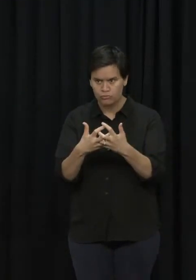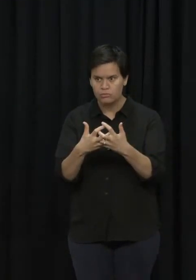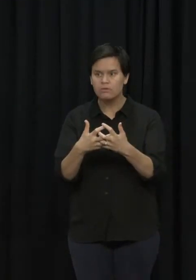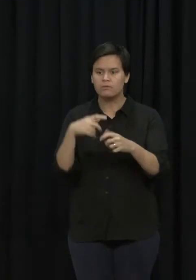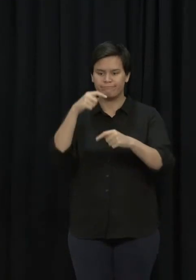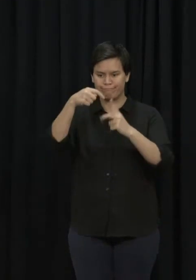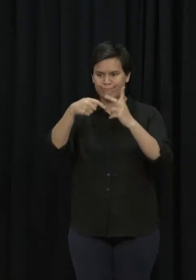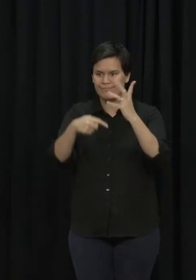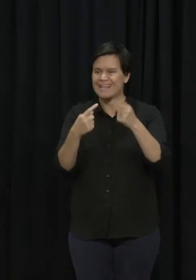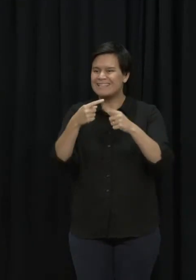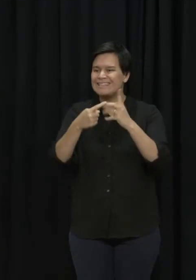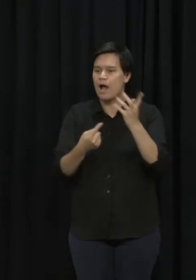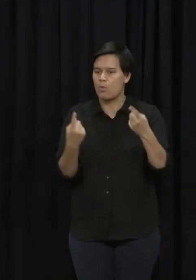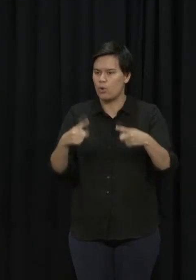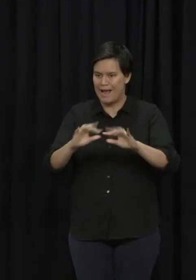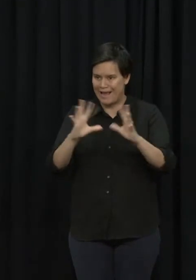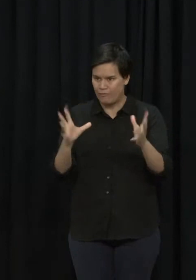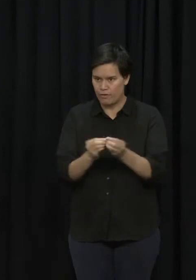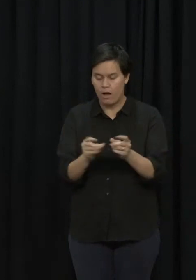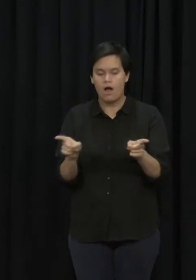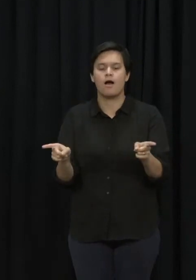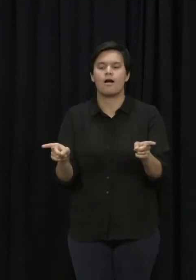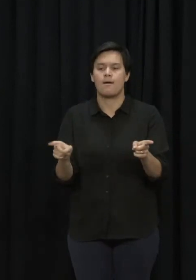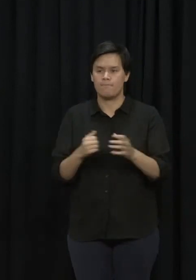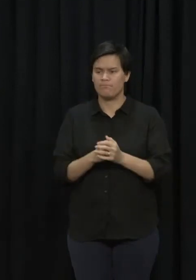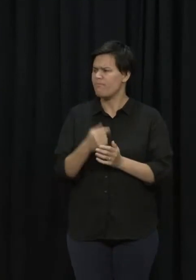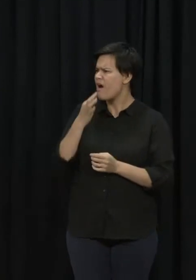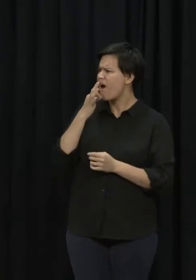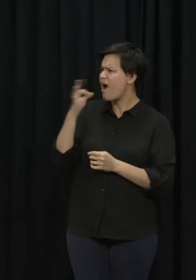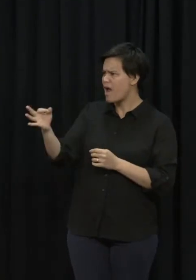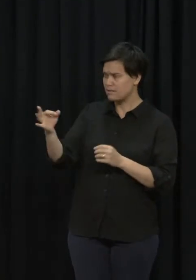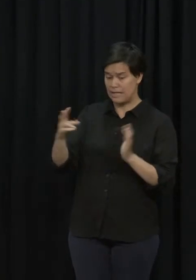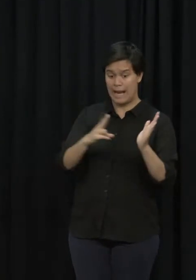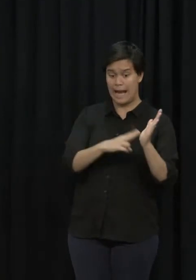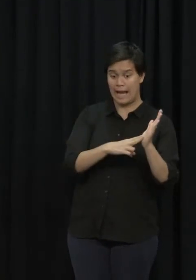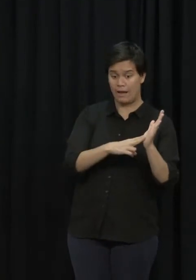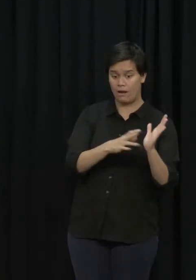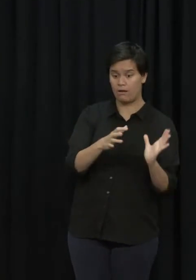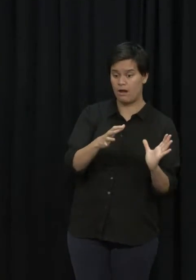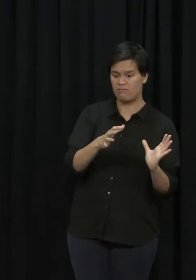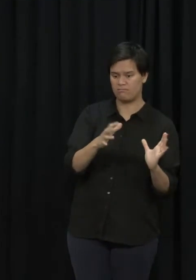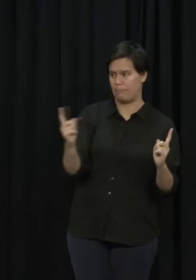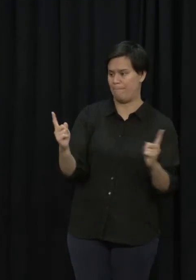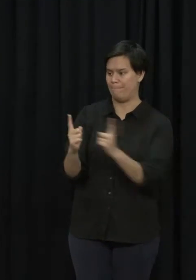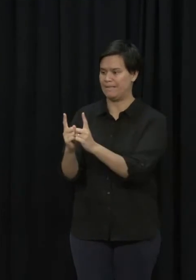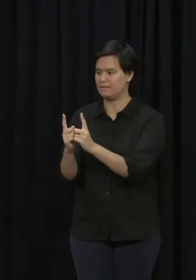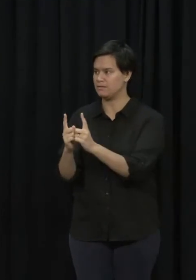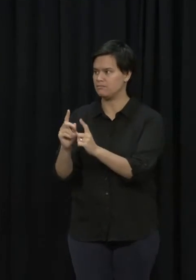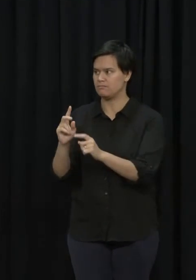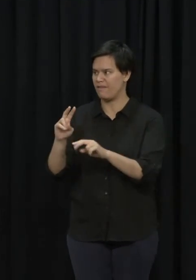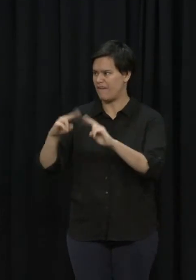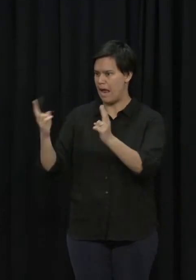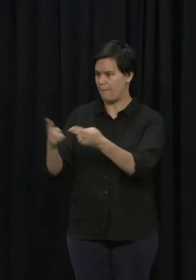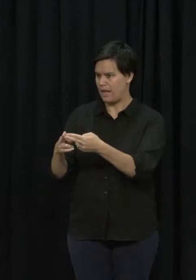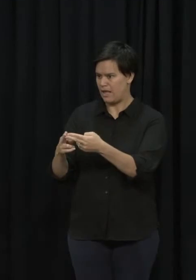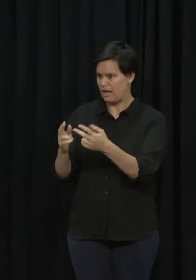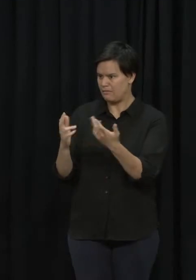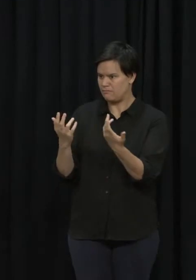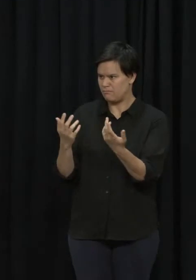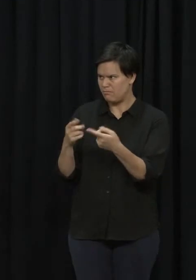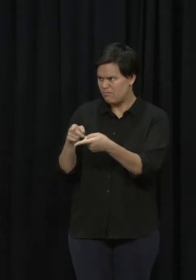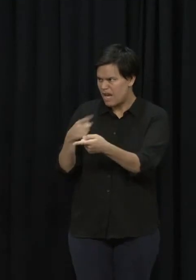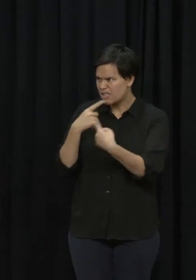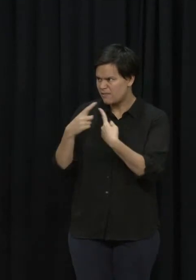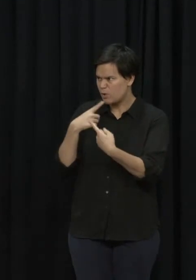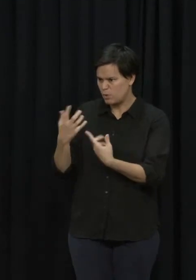contact? Why did we not know about the contact? Why wasn't that listed initially with those families? So from the first